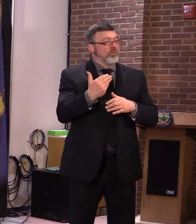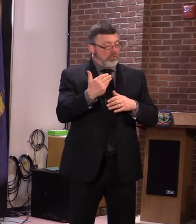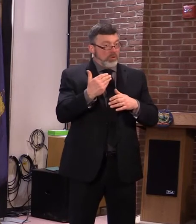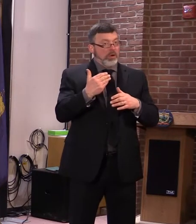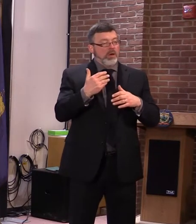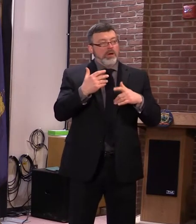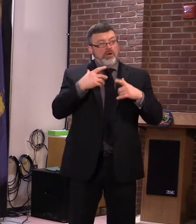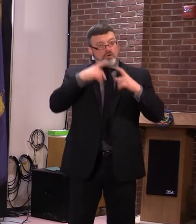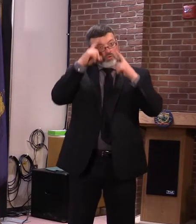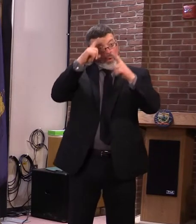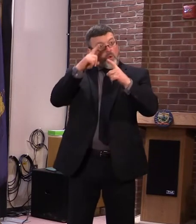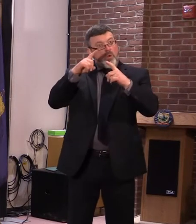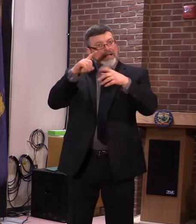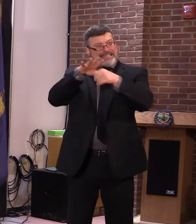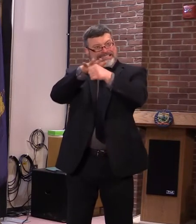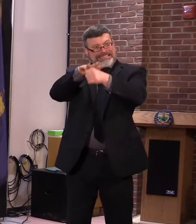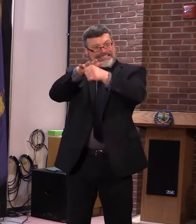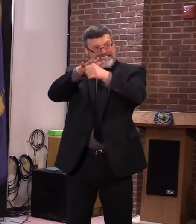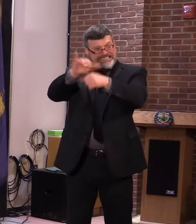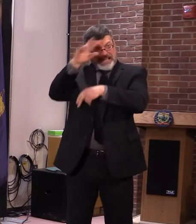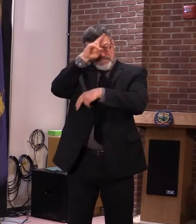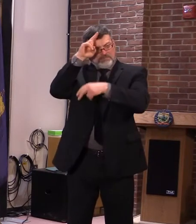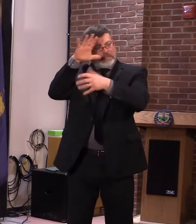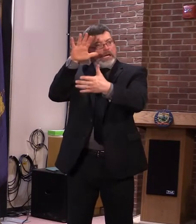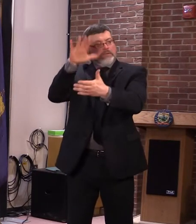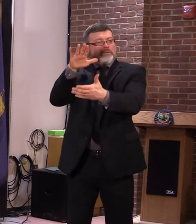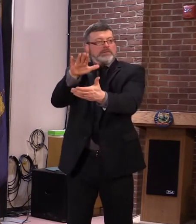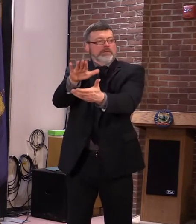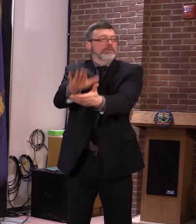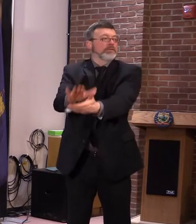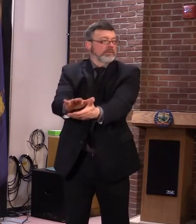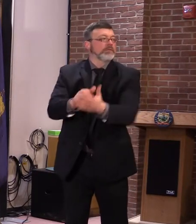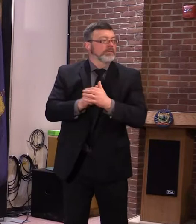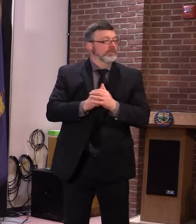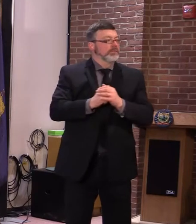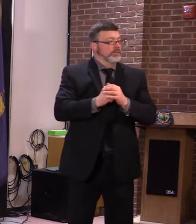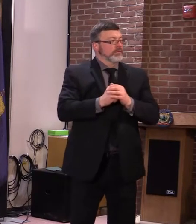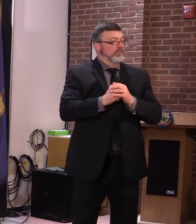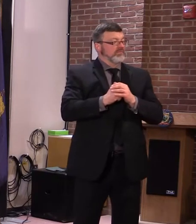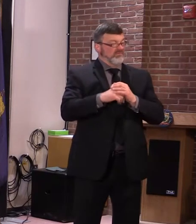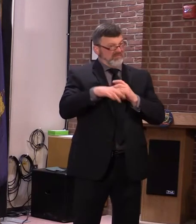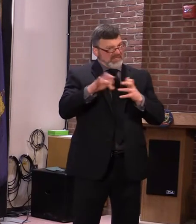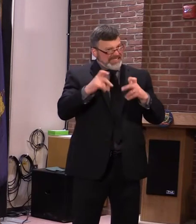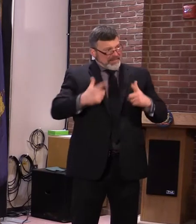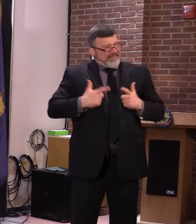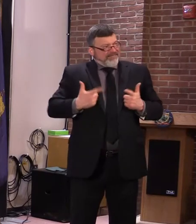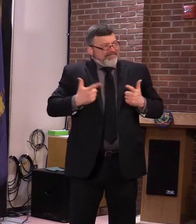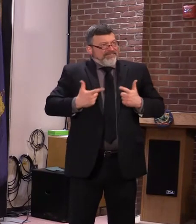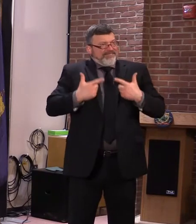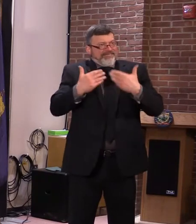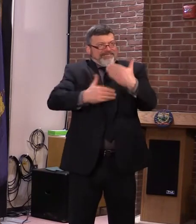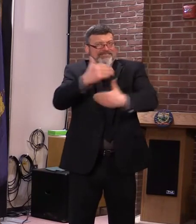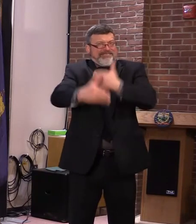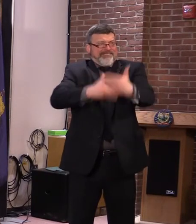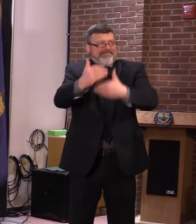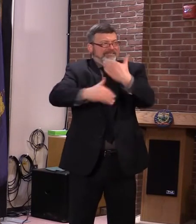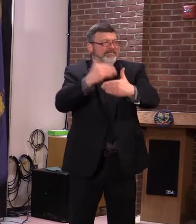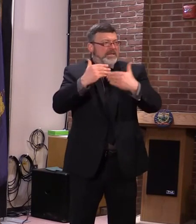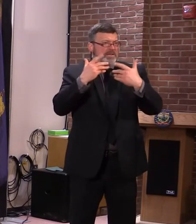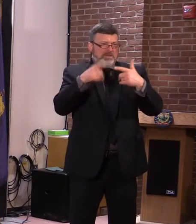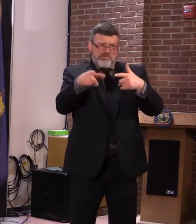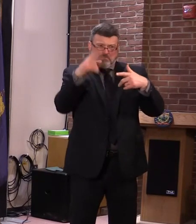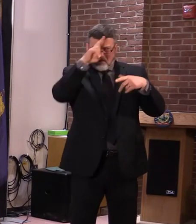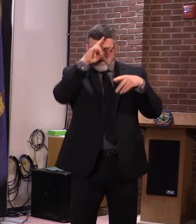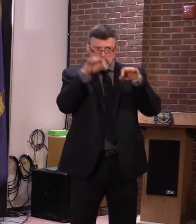our pandemic operations, ensuring the continuity of operations in our healthcare system has evolved. Over the past 3 weeks, the burden